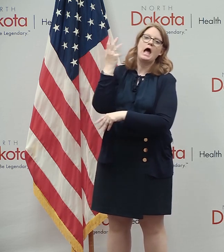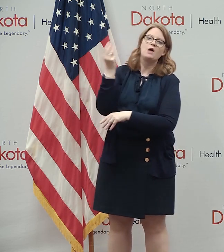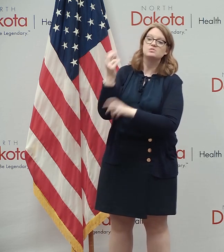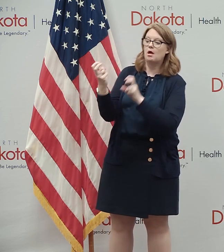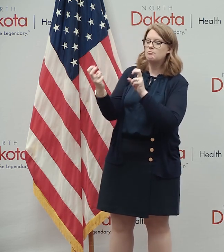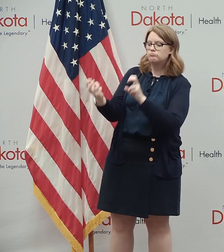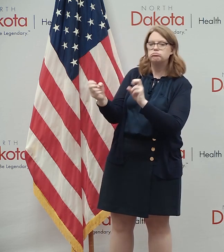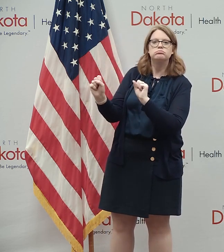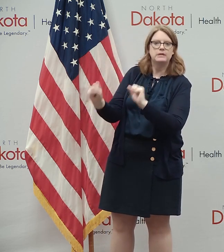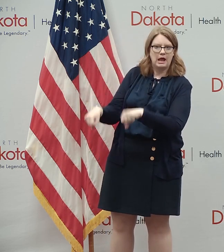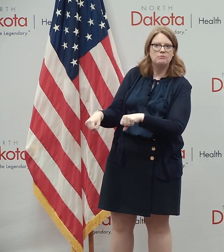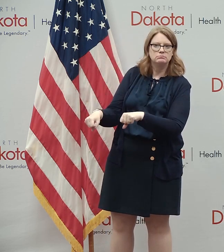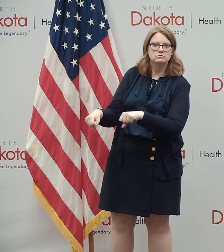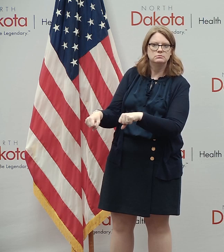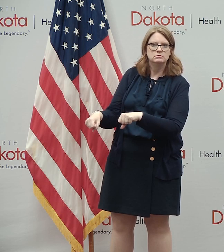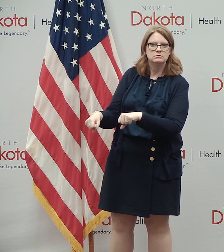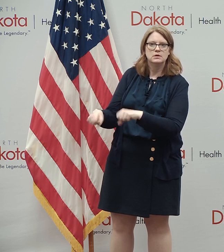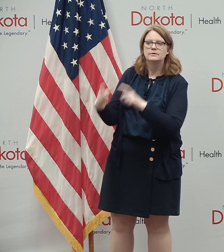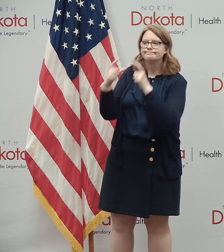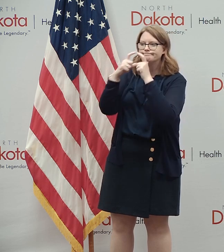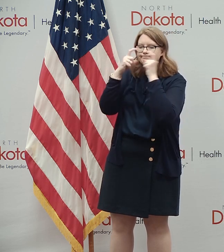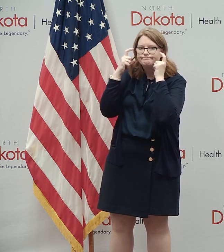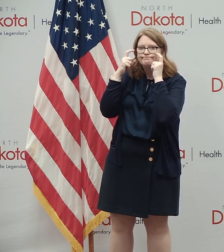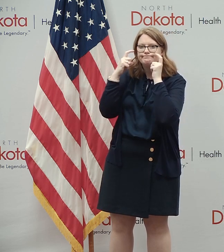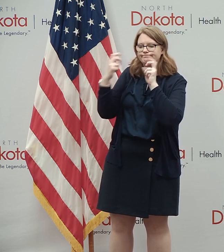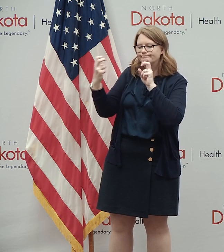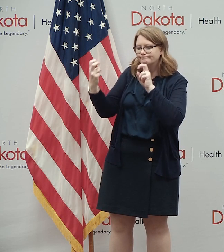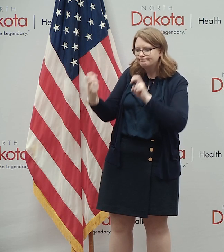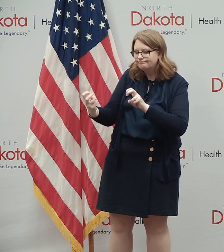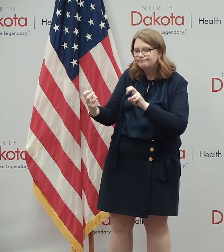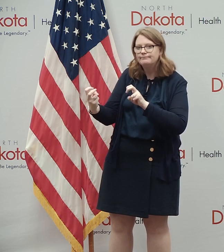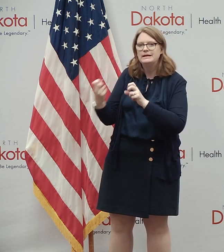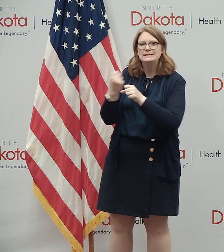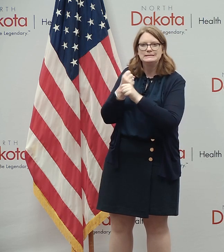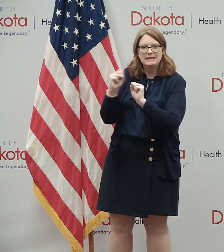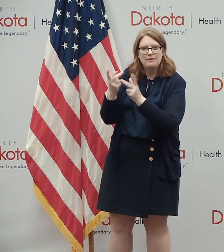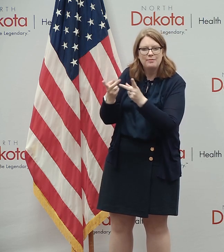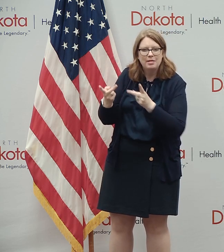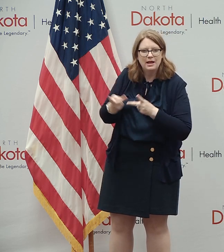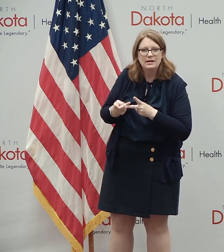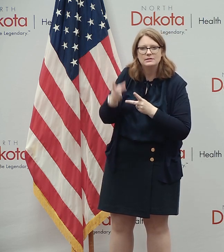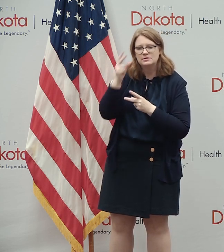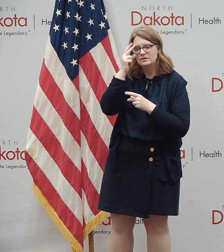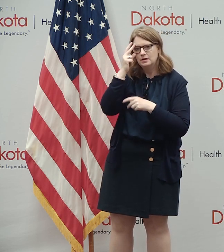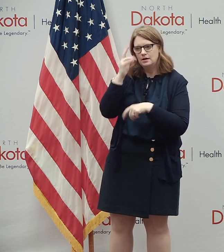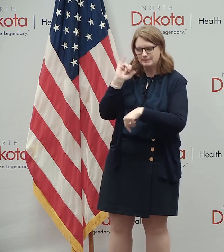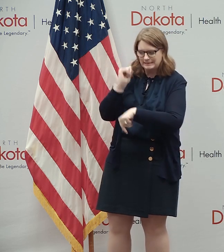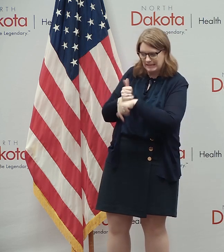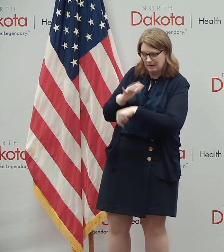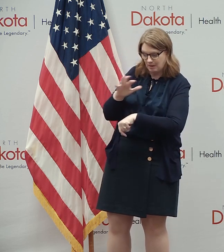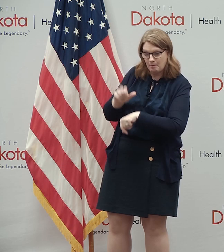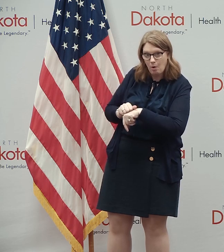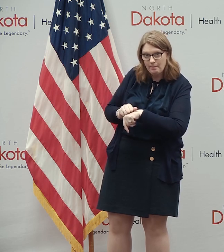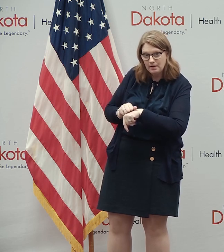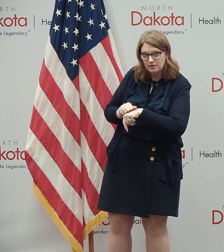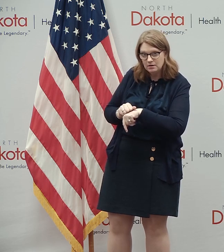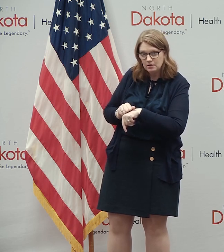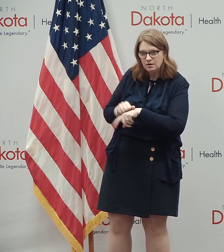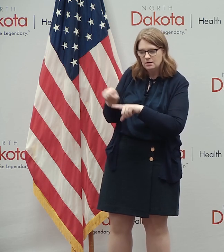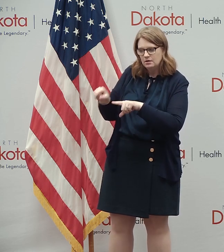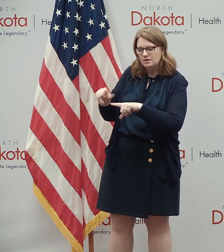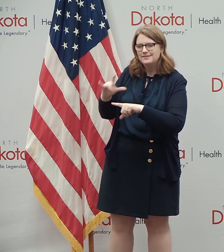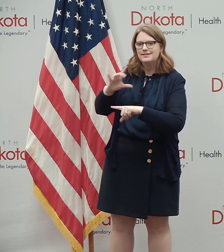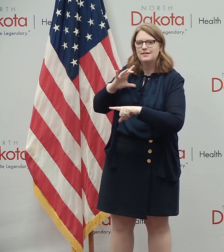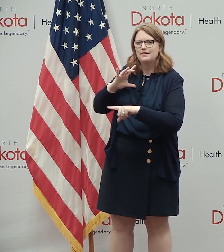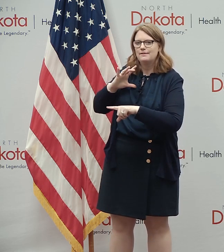can keep separate, wear a mask, have a safe physical location, make an appointment, that you're going to be able to